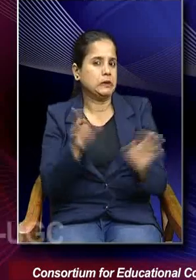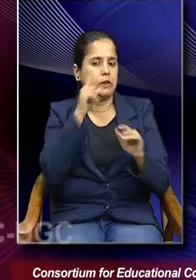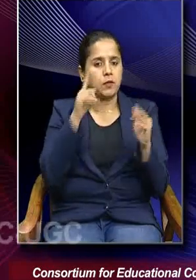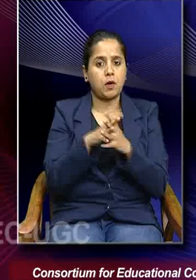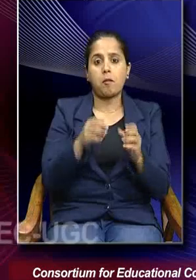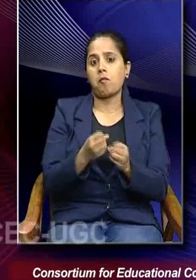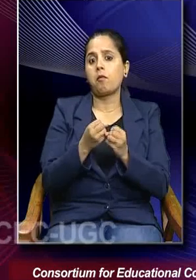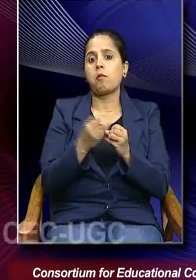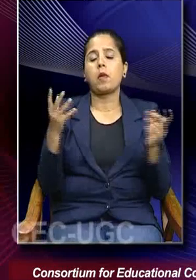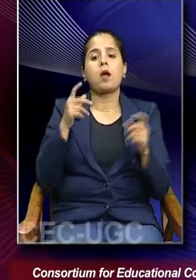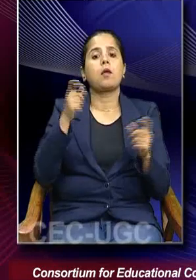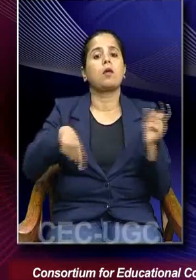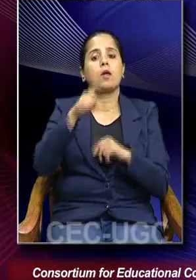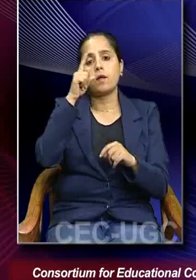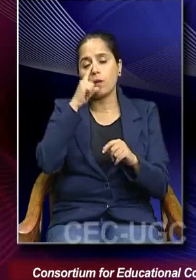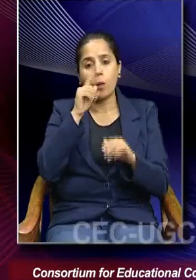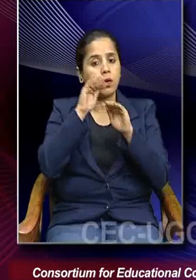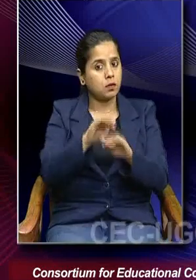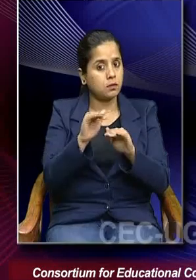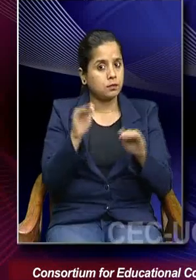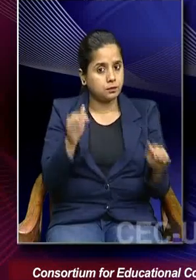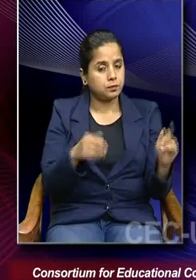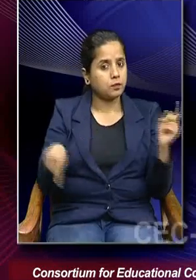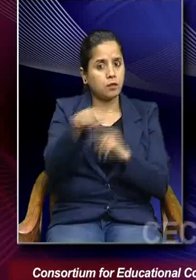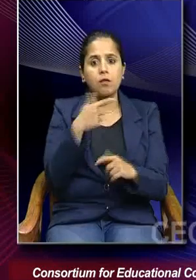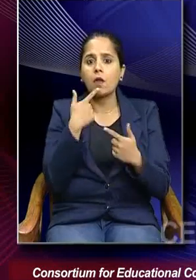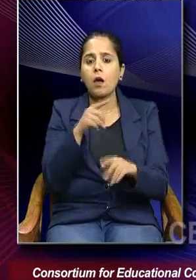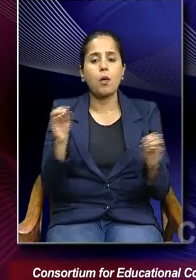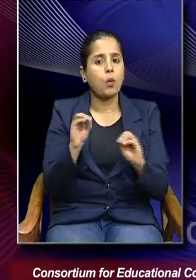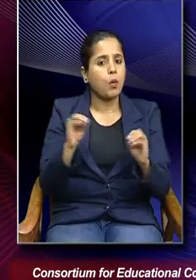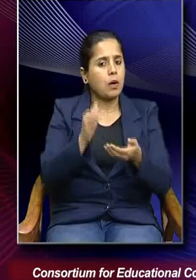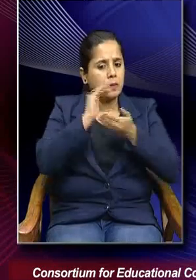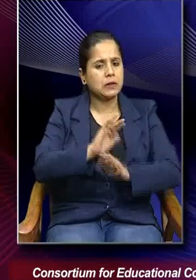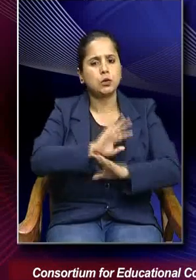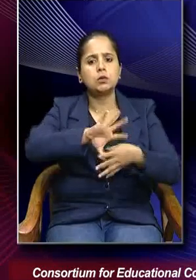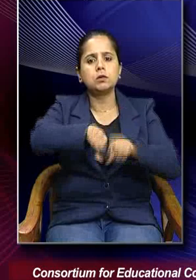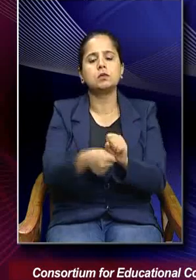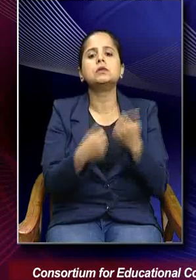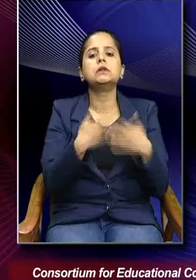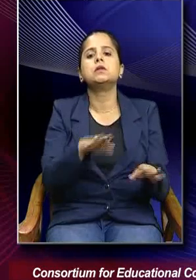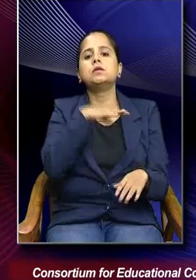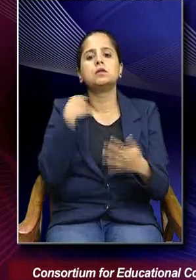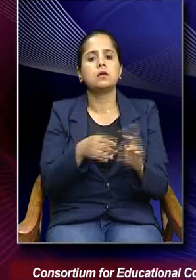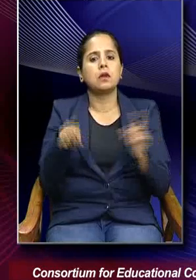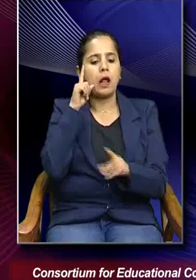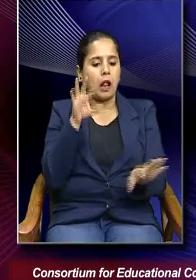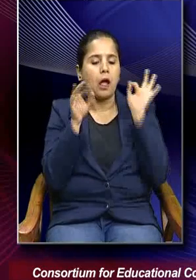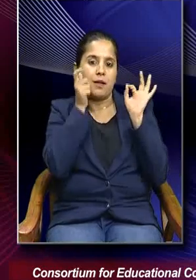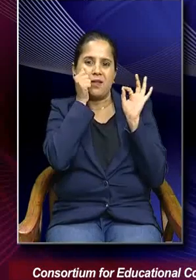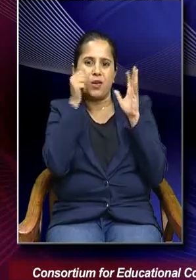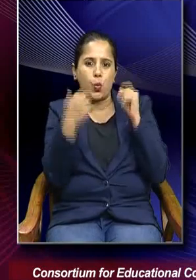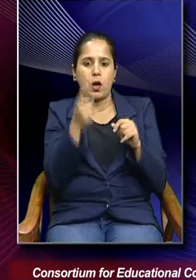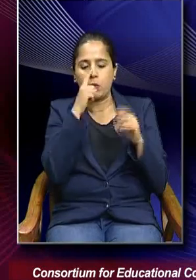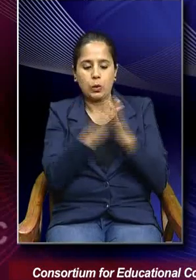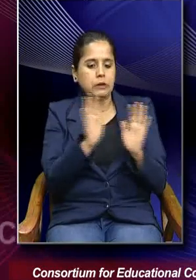large number of girl child are not allowed to take birth because of sex selections, and